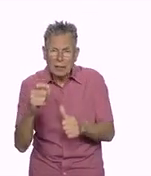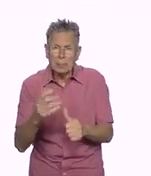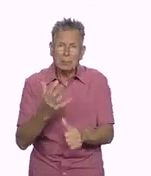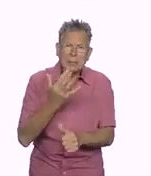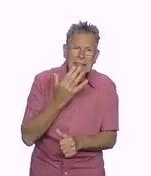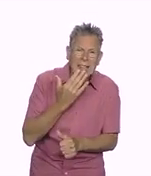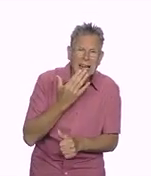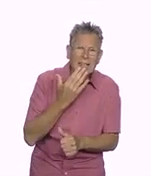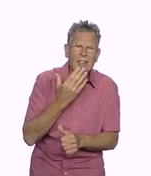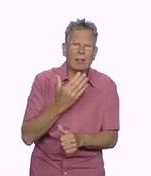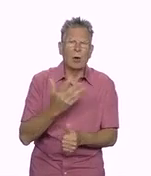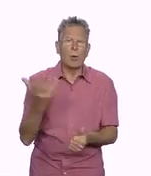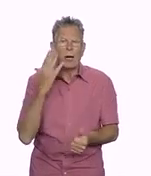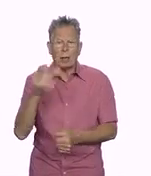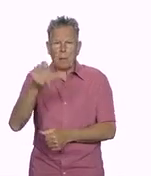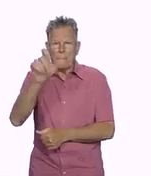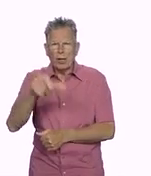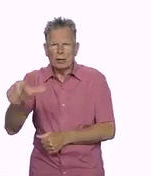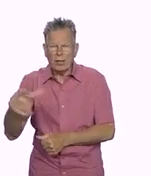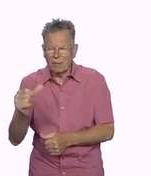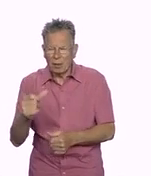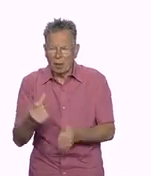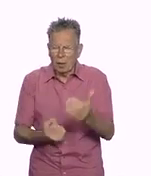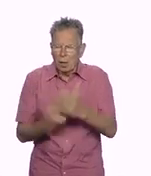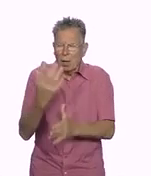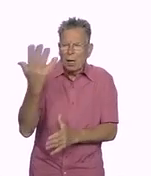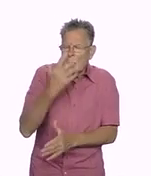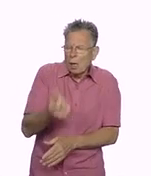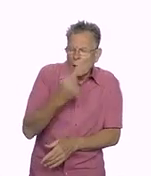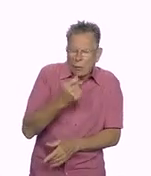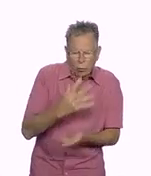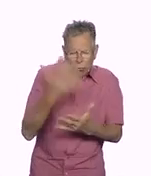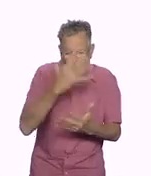from medicines, so lessons can be learnt.